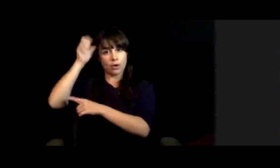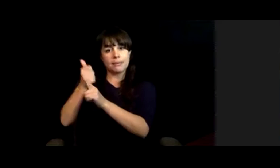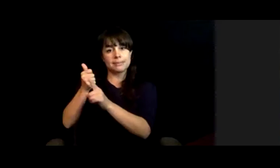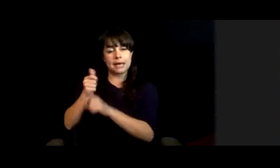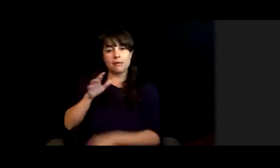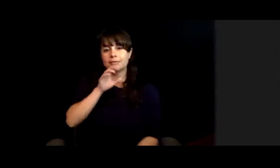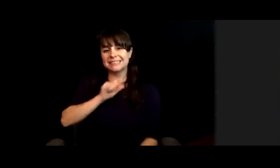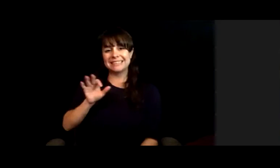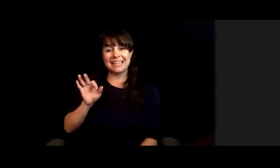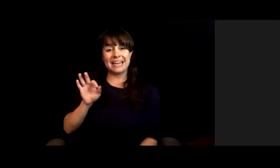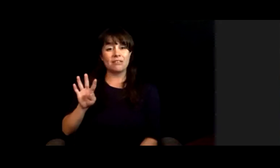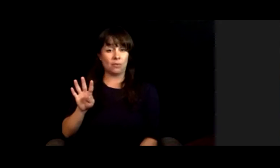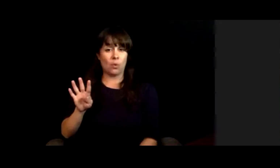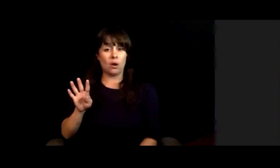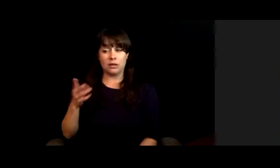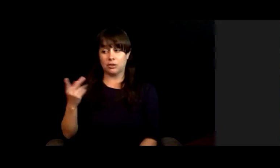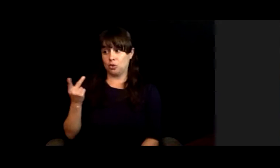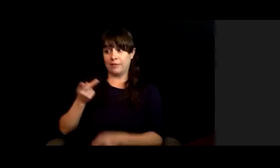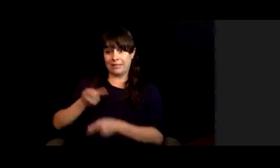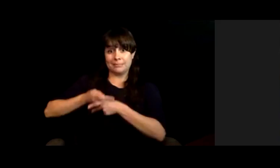and has been